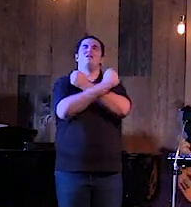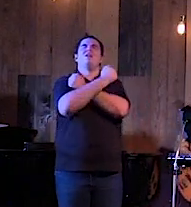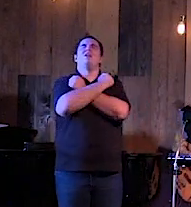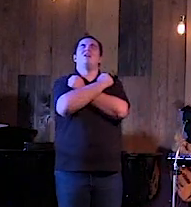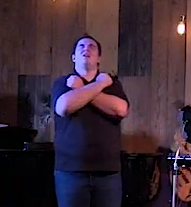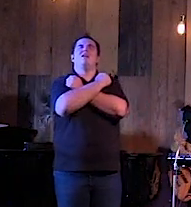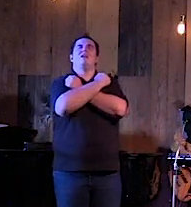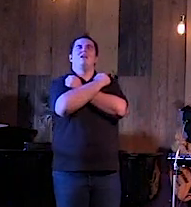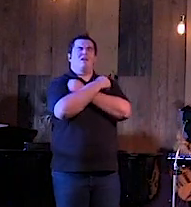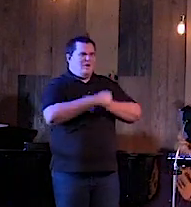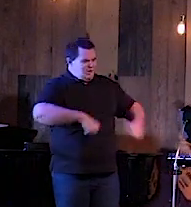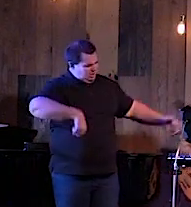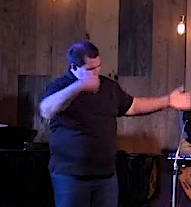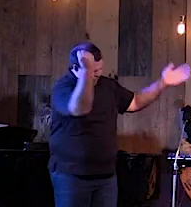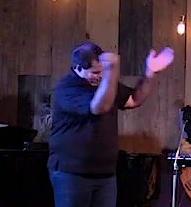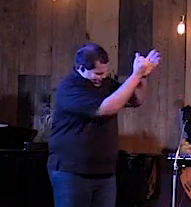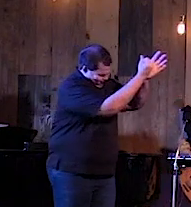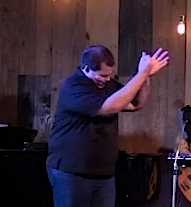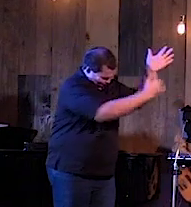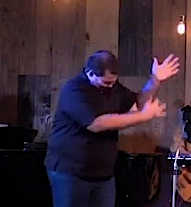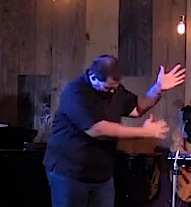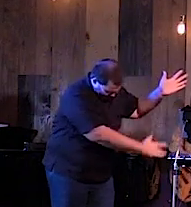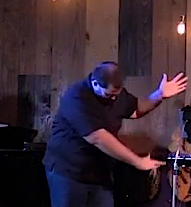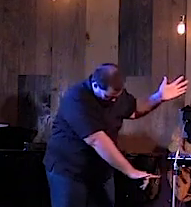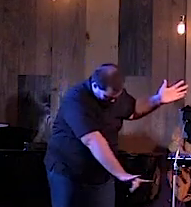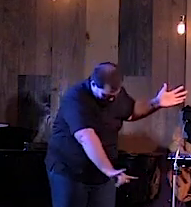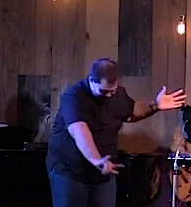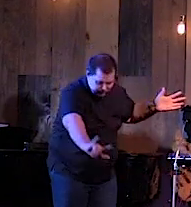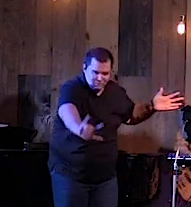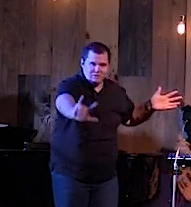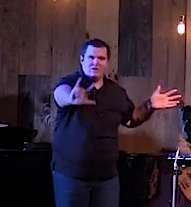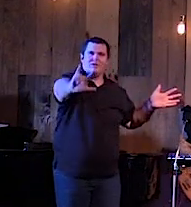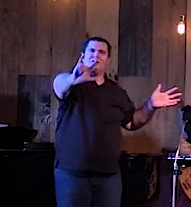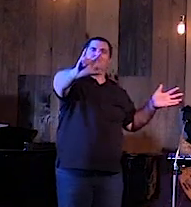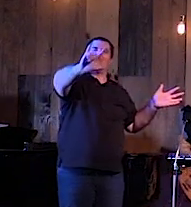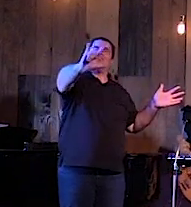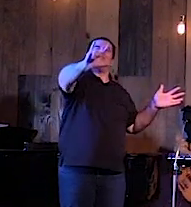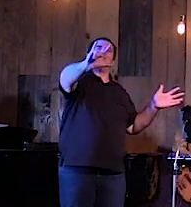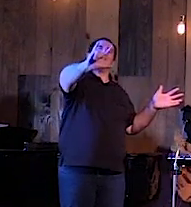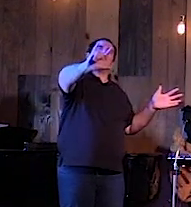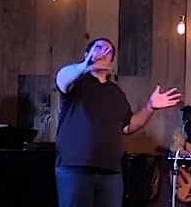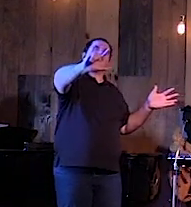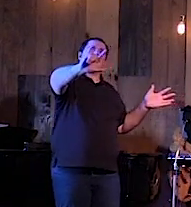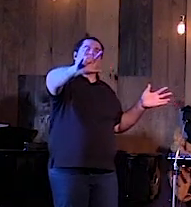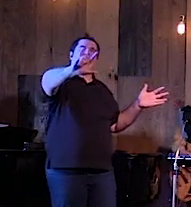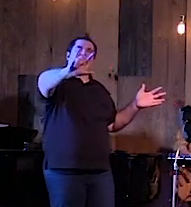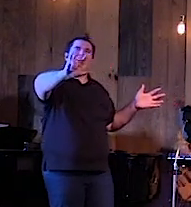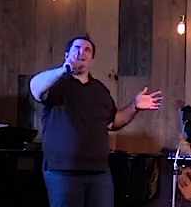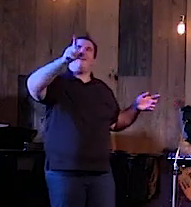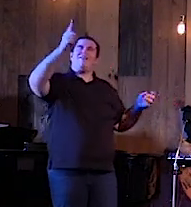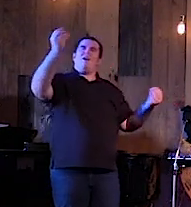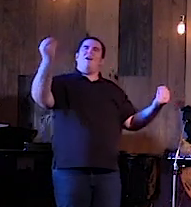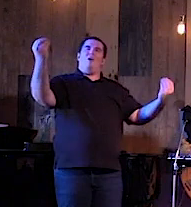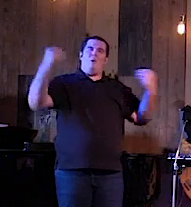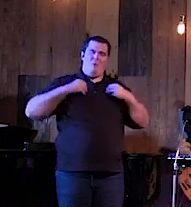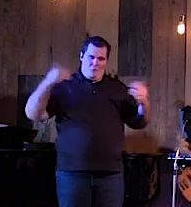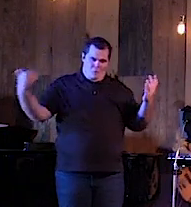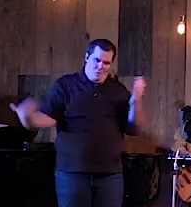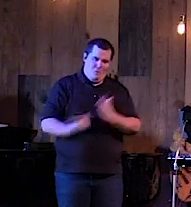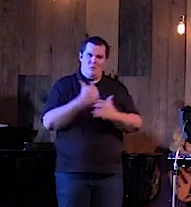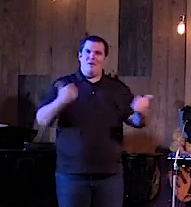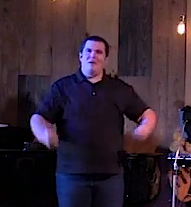endless love pouring down on us. You